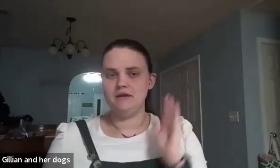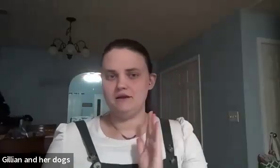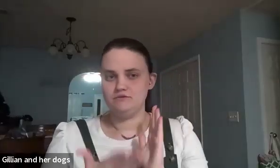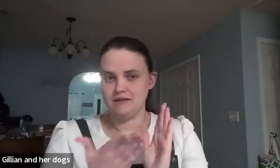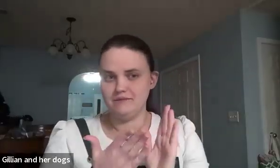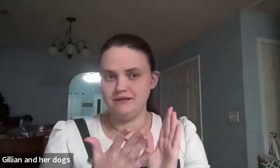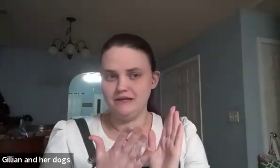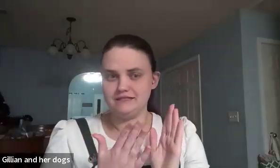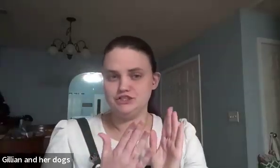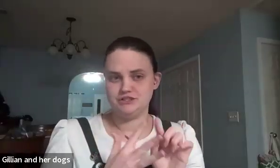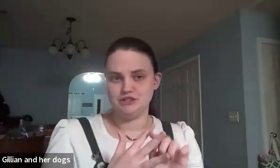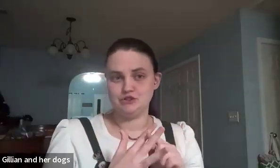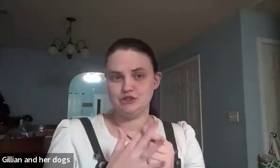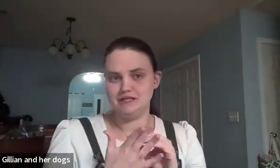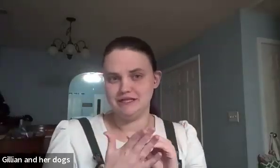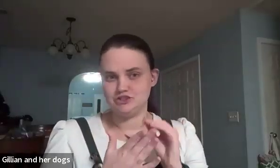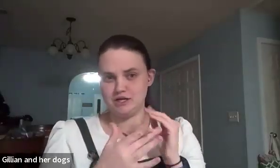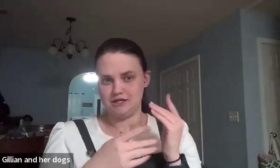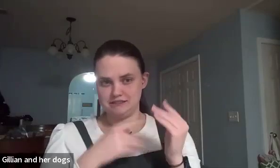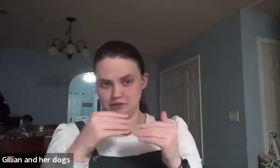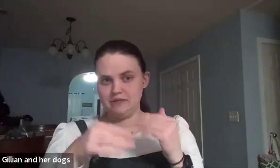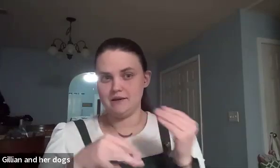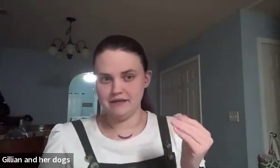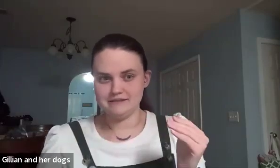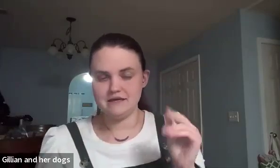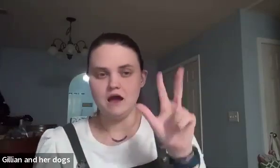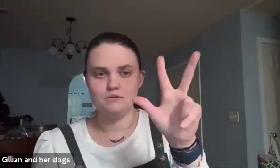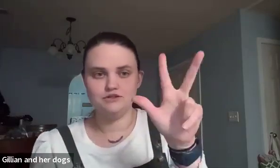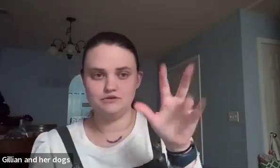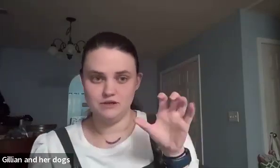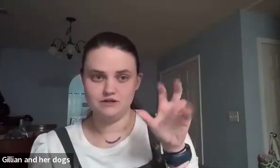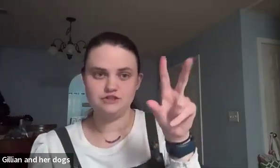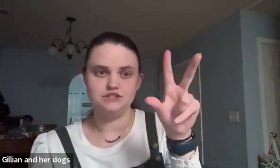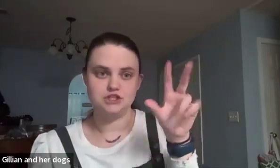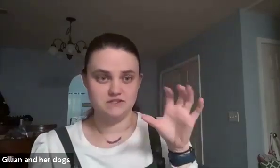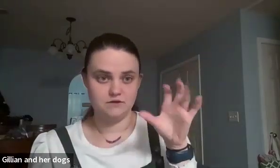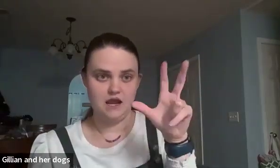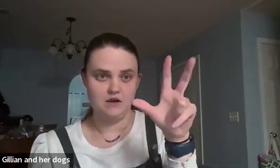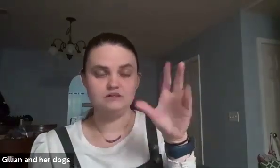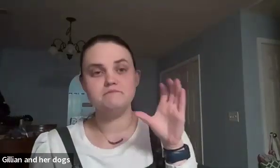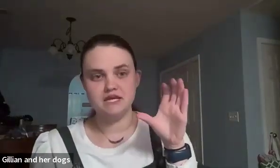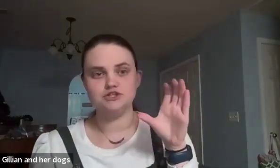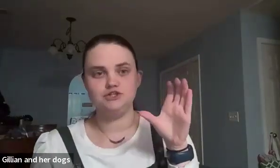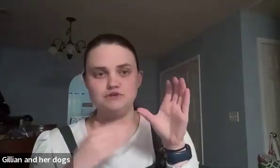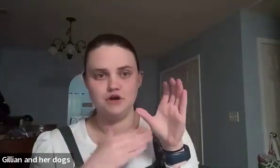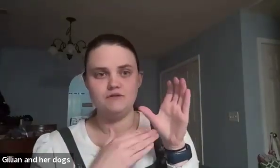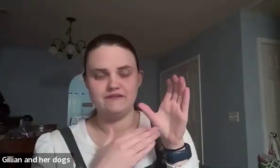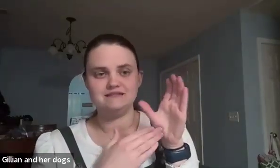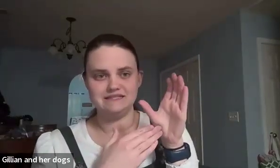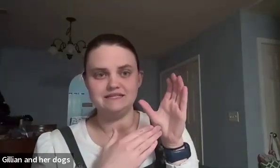But I would recommend, since you're still learning and trying to still pick up ASL, I would do 300 just for now to make sure you know that that C